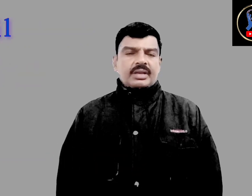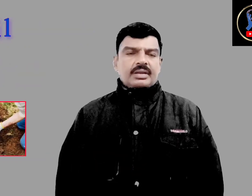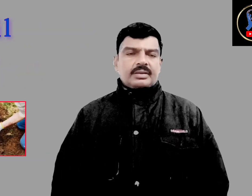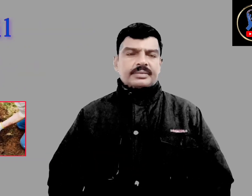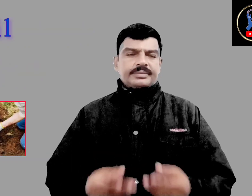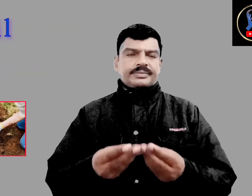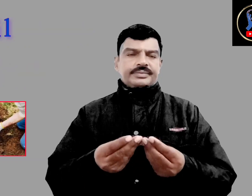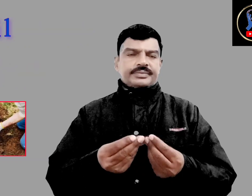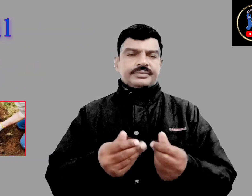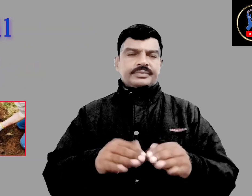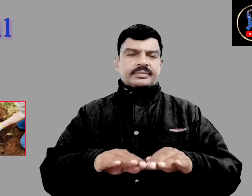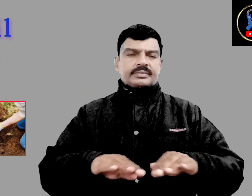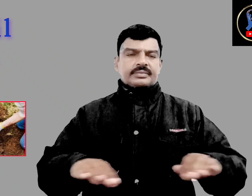soil,